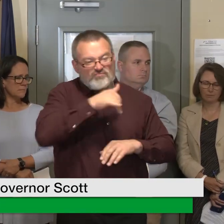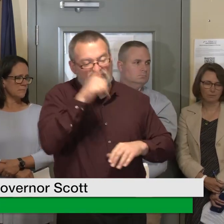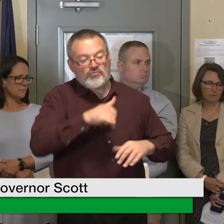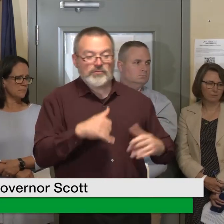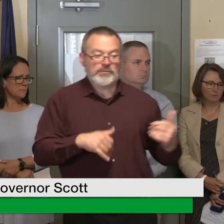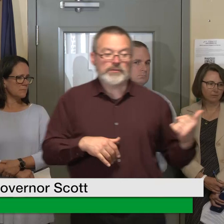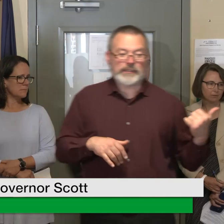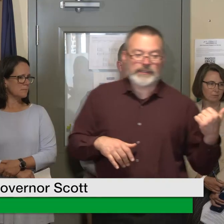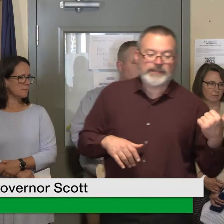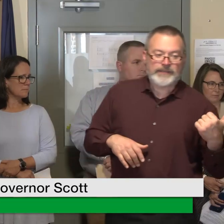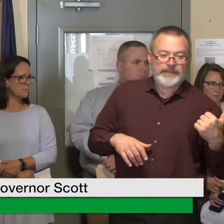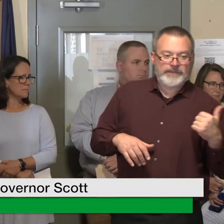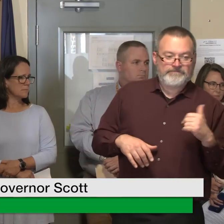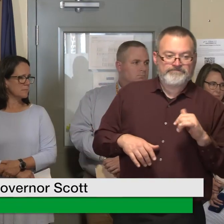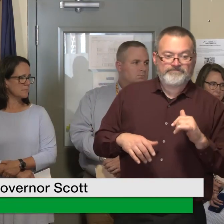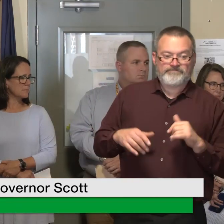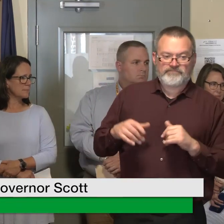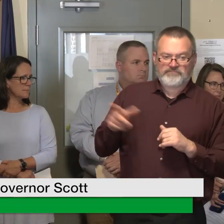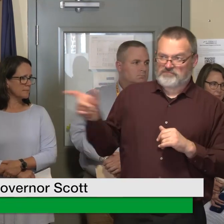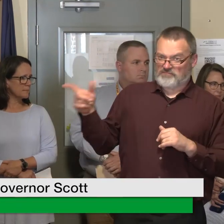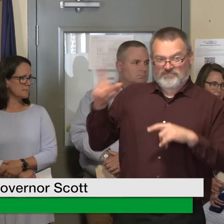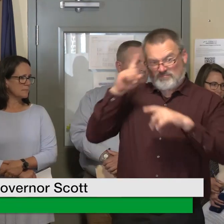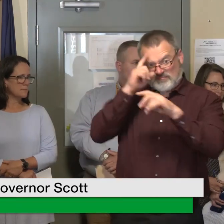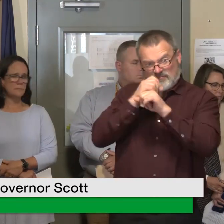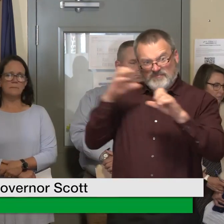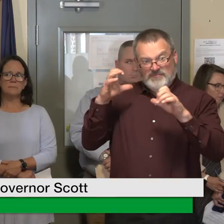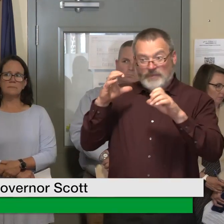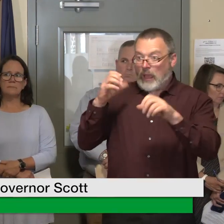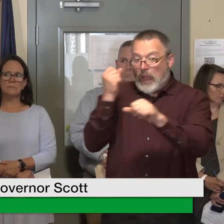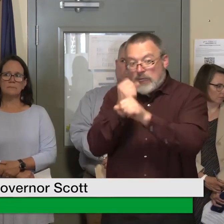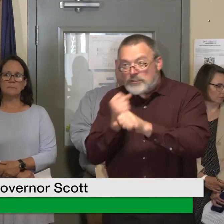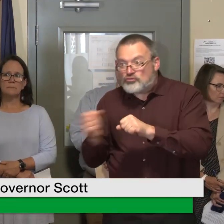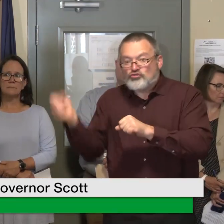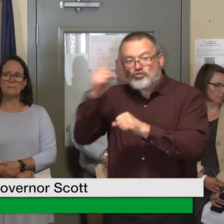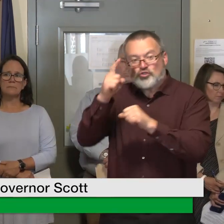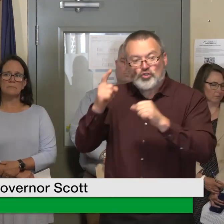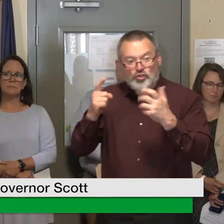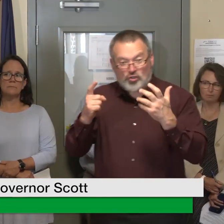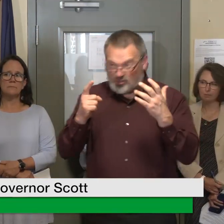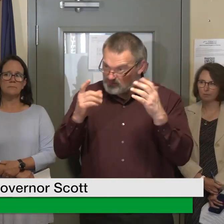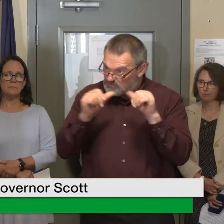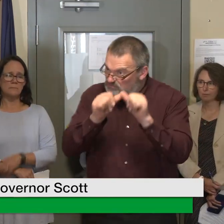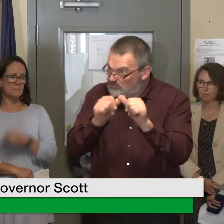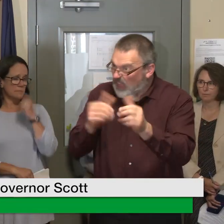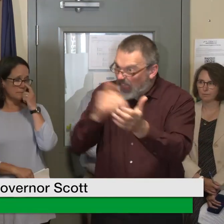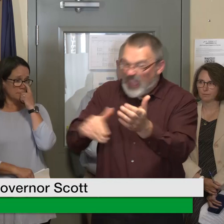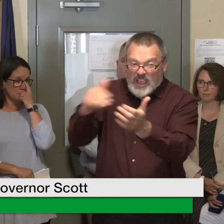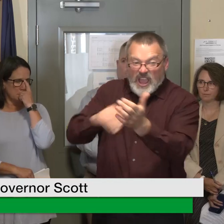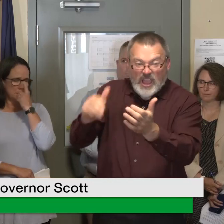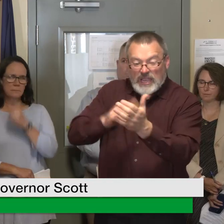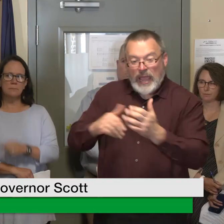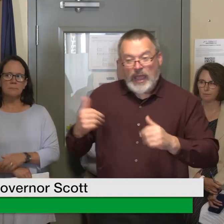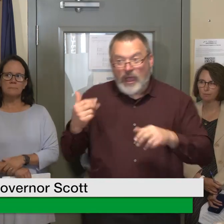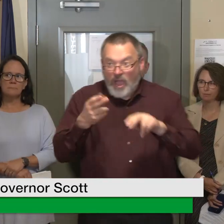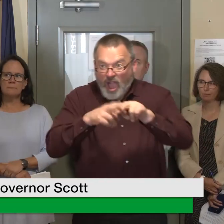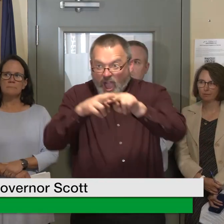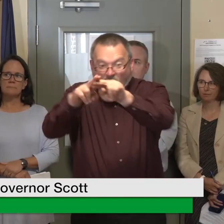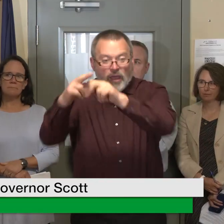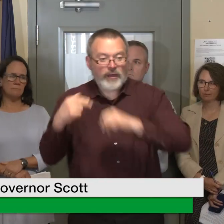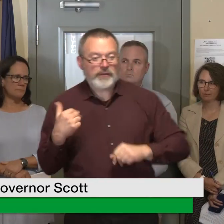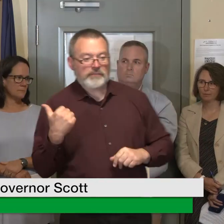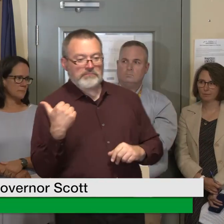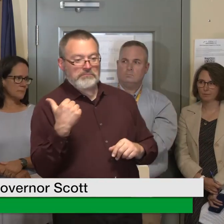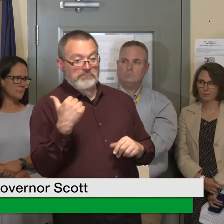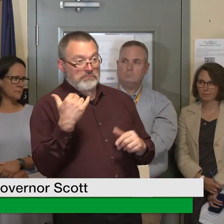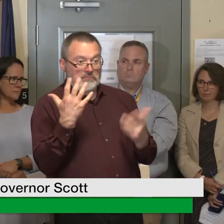And do you have a projection of next year? Is this going to continue? Without changing